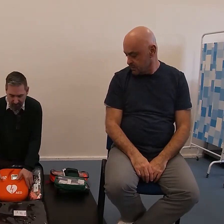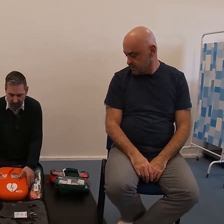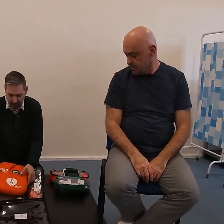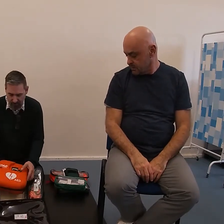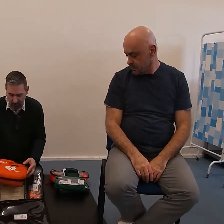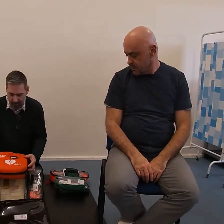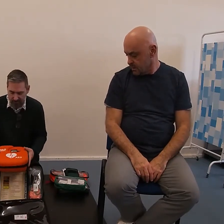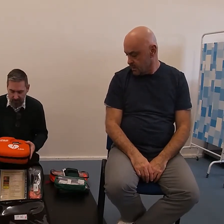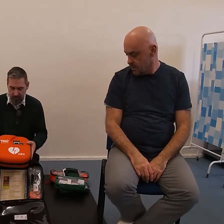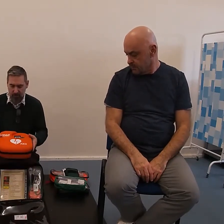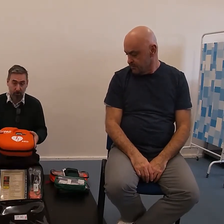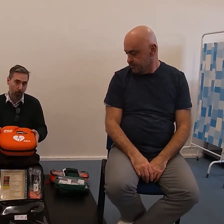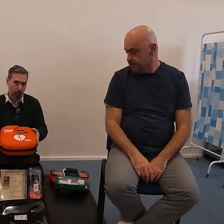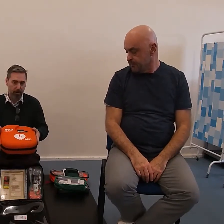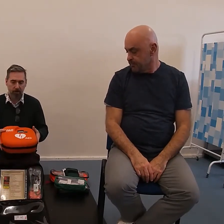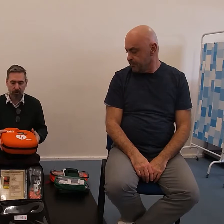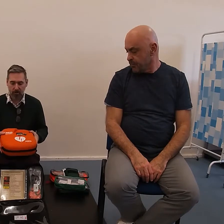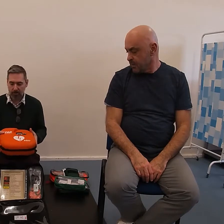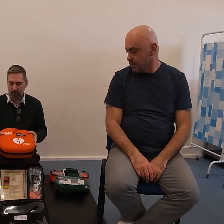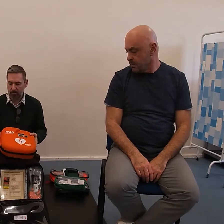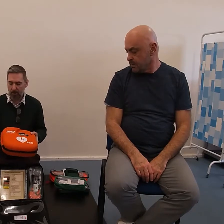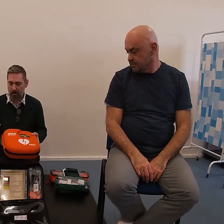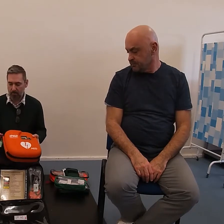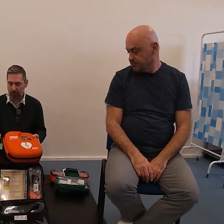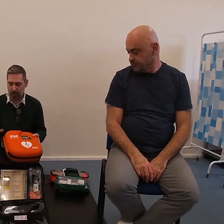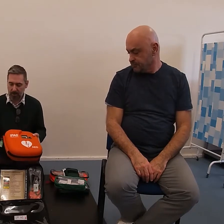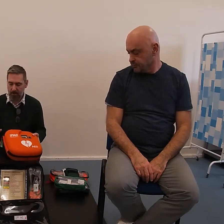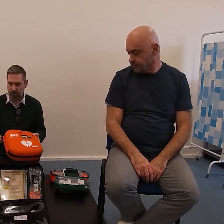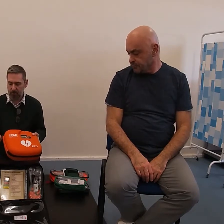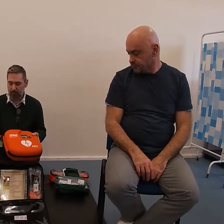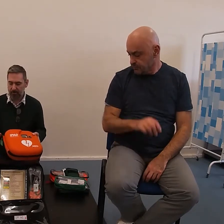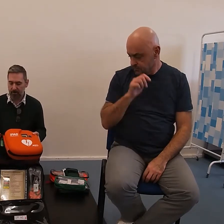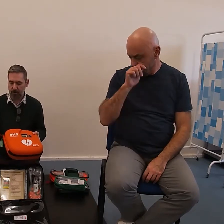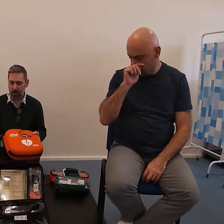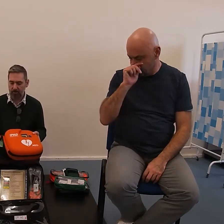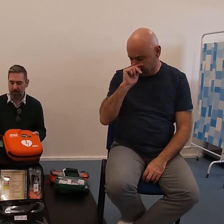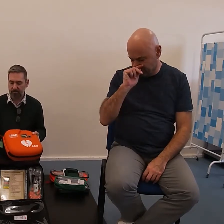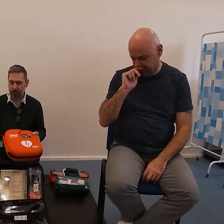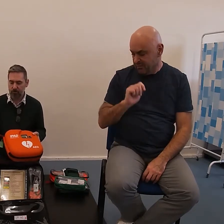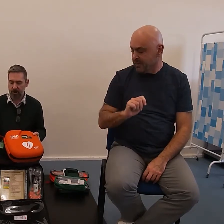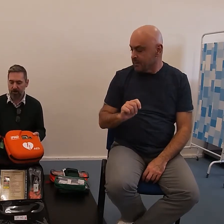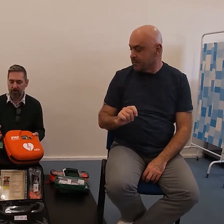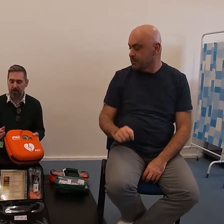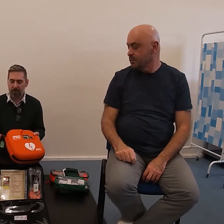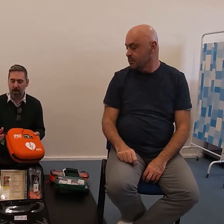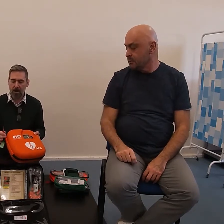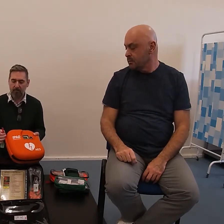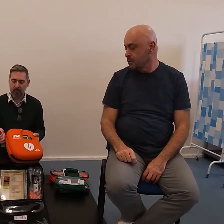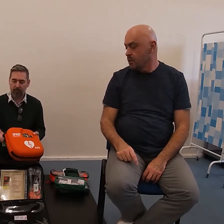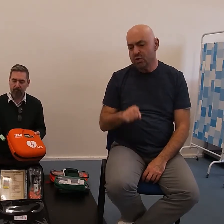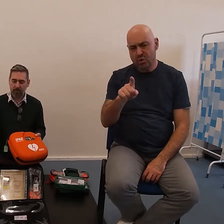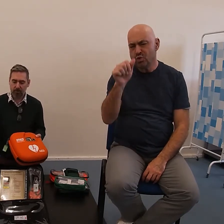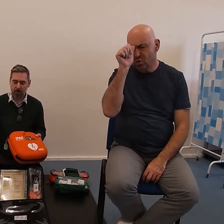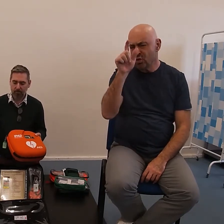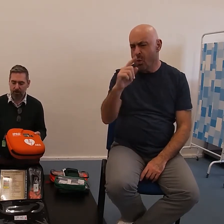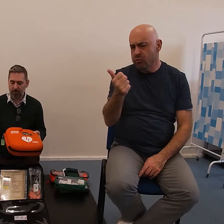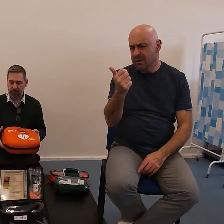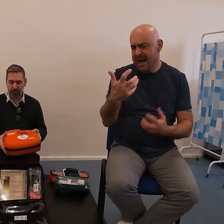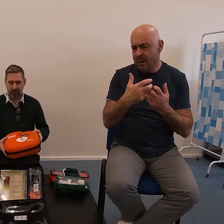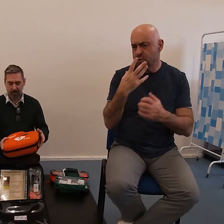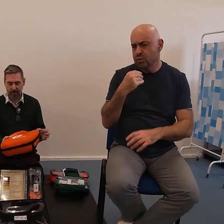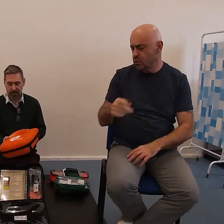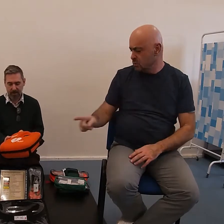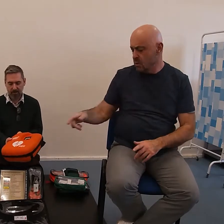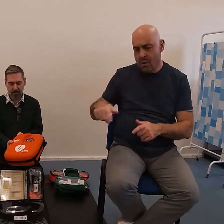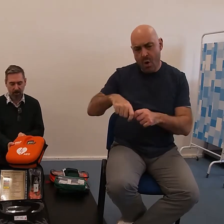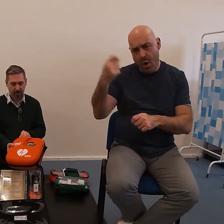So defib aside, just quickly showing you, but again you should be fully aware of this through training. Seal comes